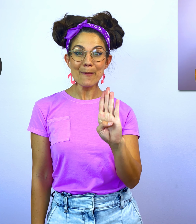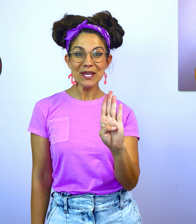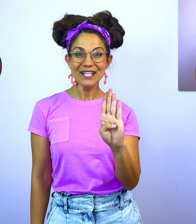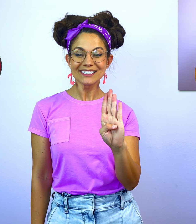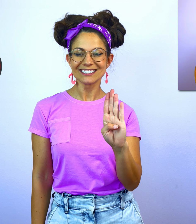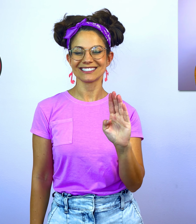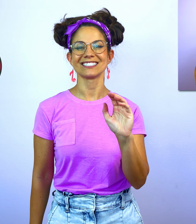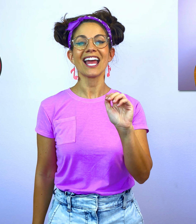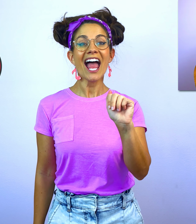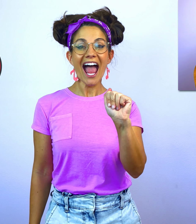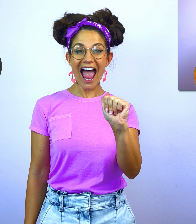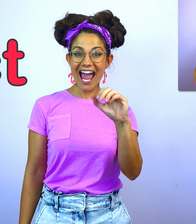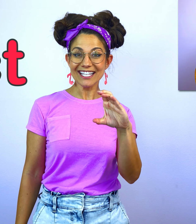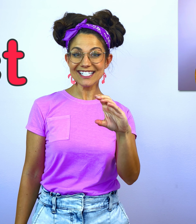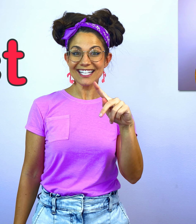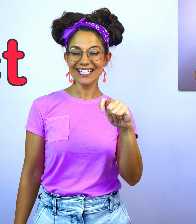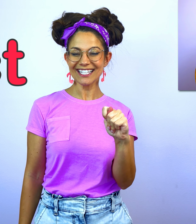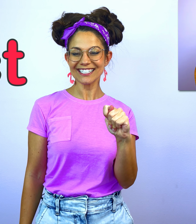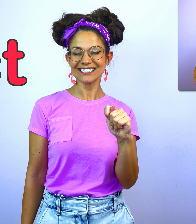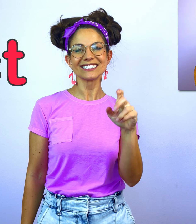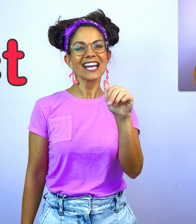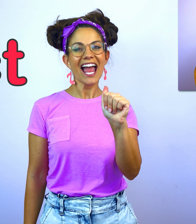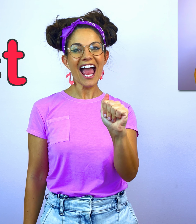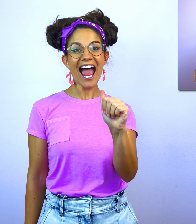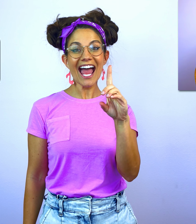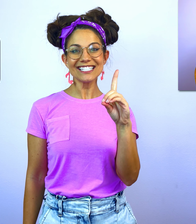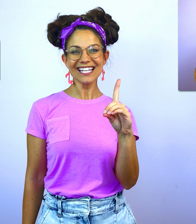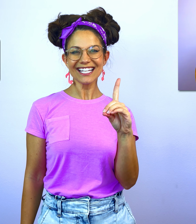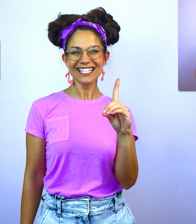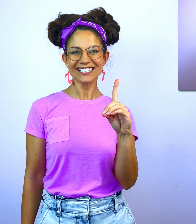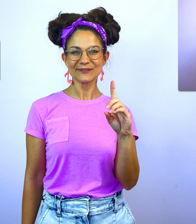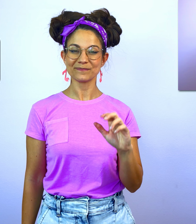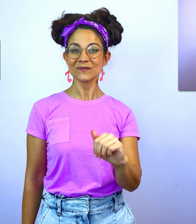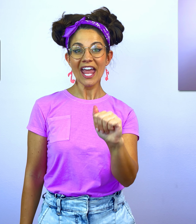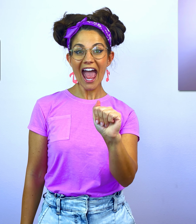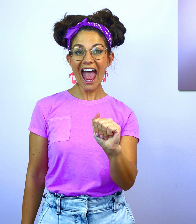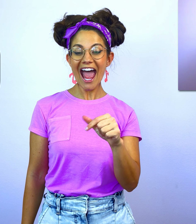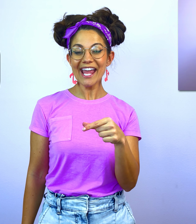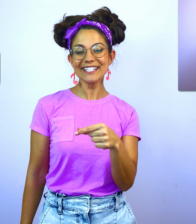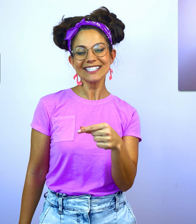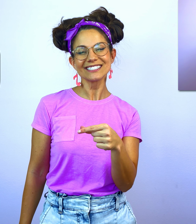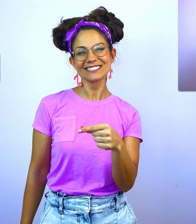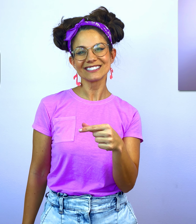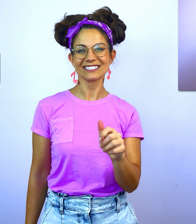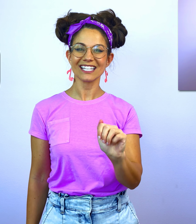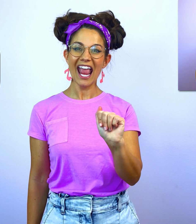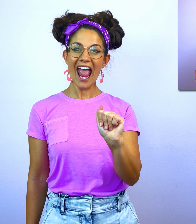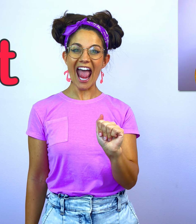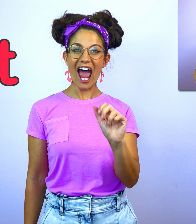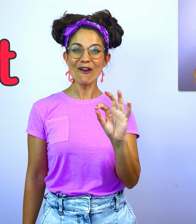Ab, act, add, ag,